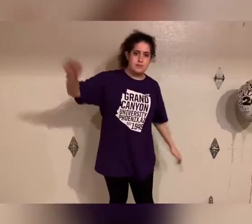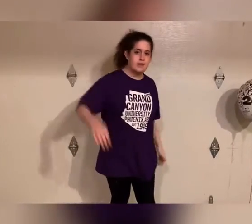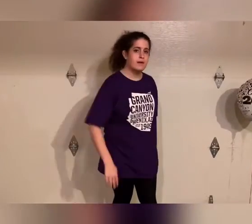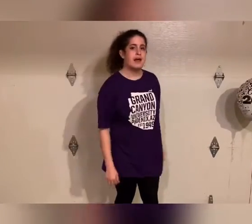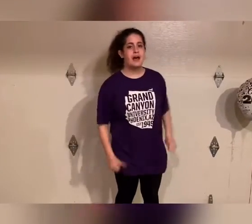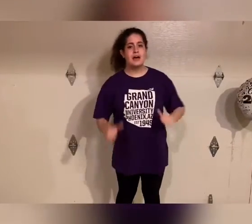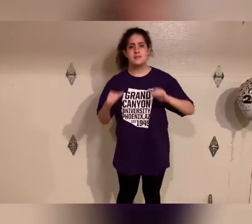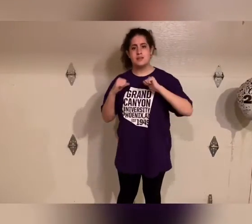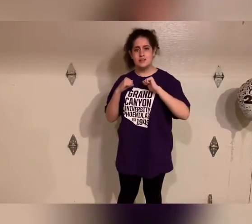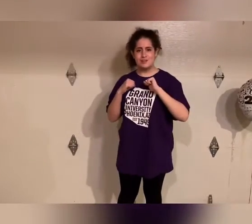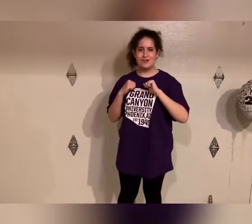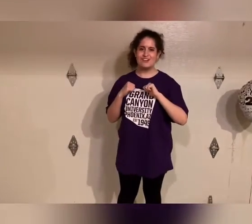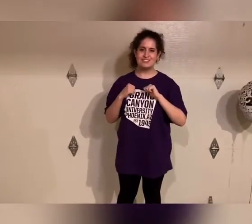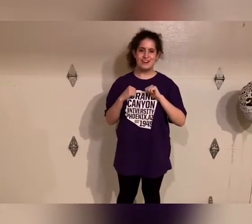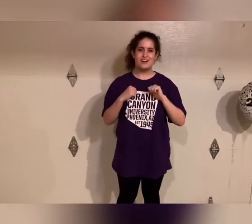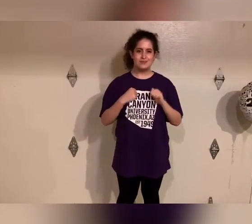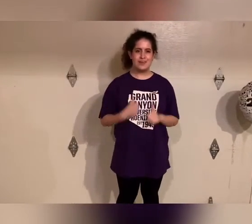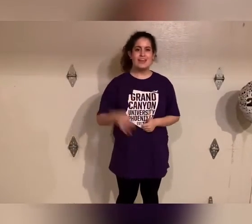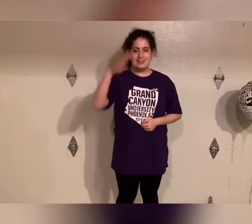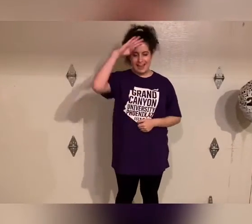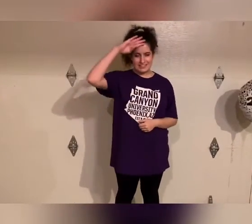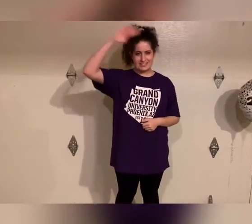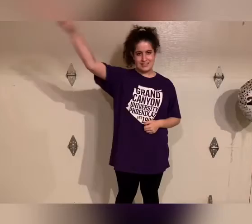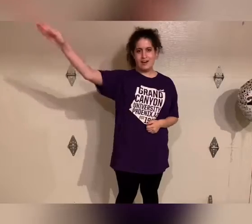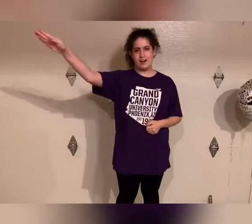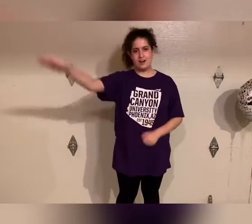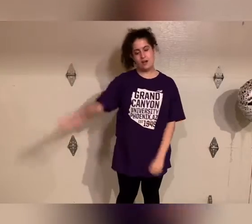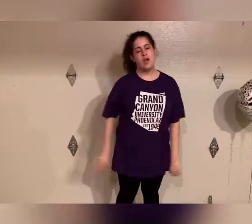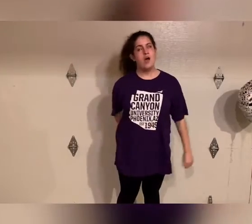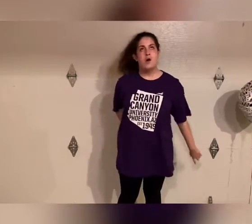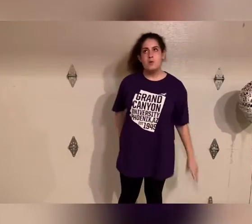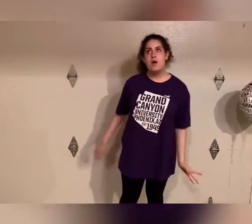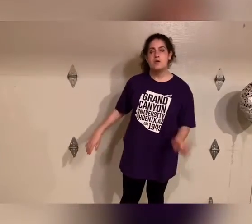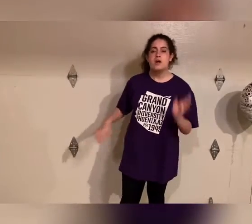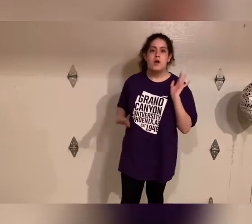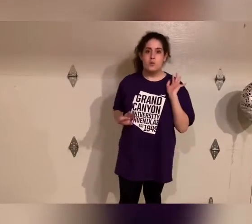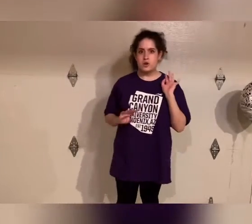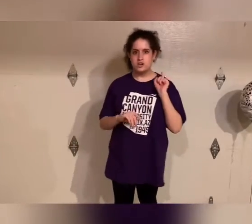but I'm in the Lord's army. Yes, sir! Woo!